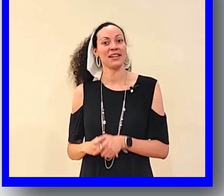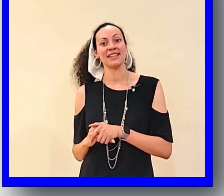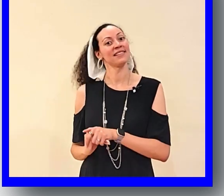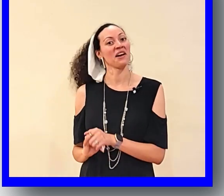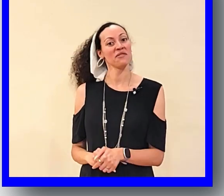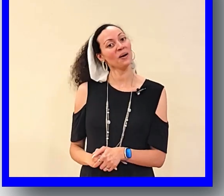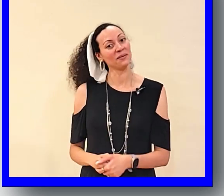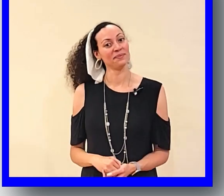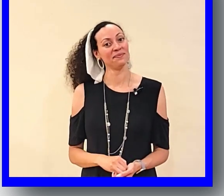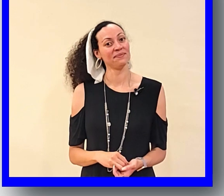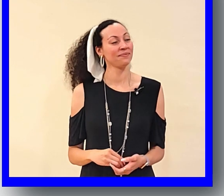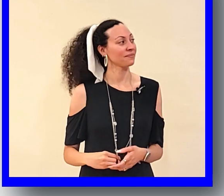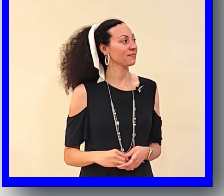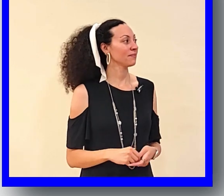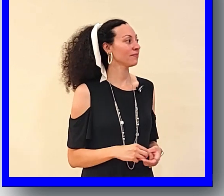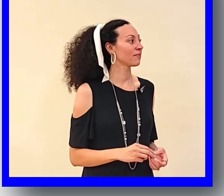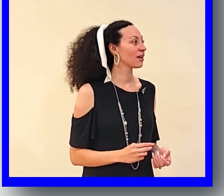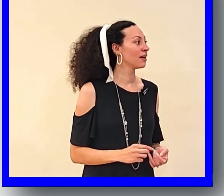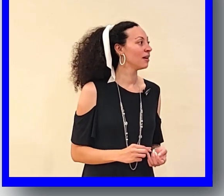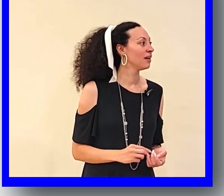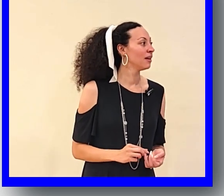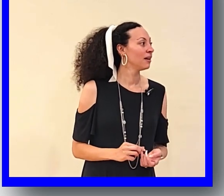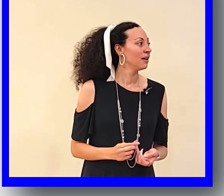Mall. So that's a sign for mall.